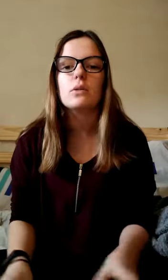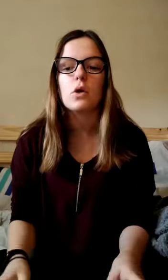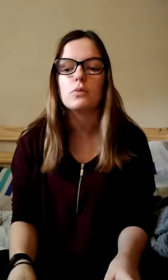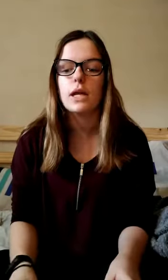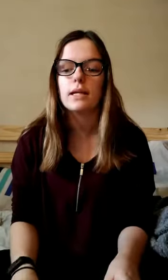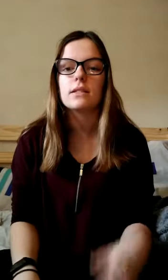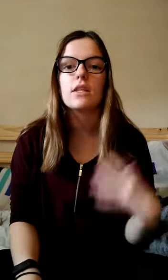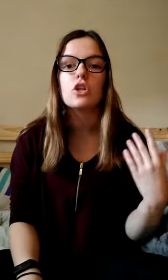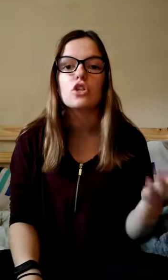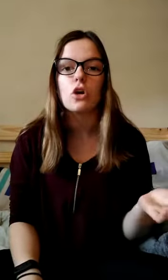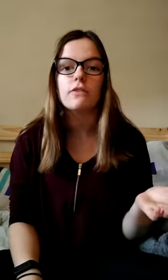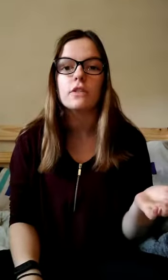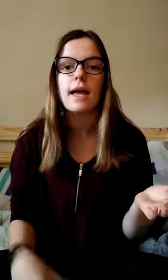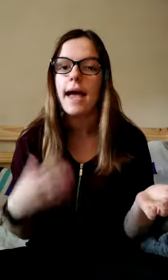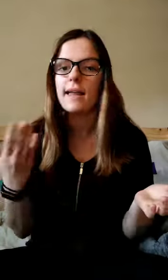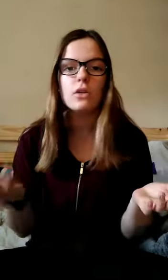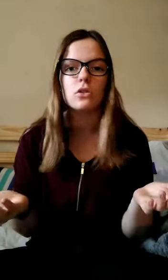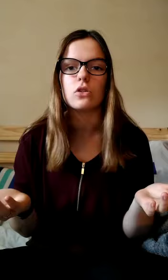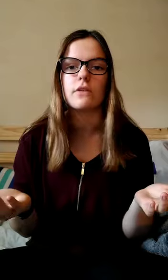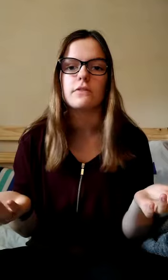some objects that are soft and not soft.